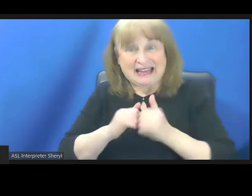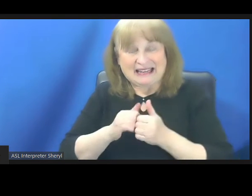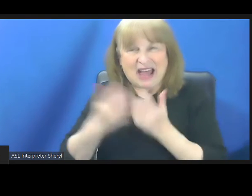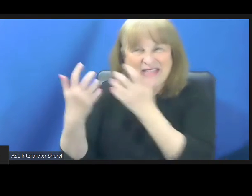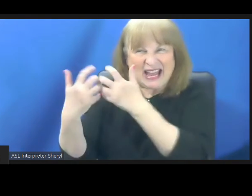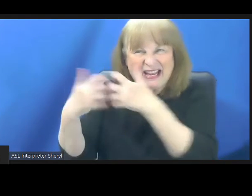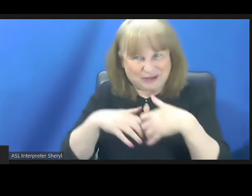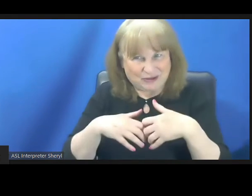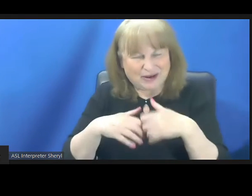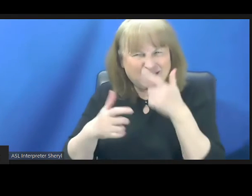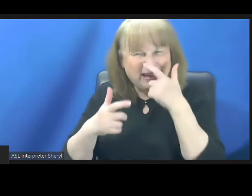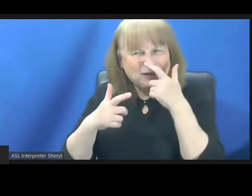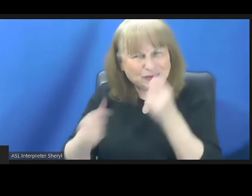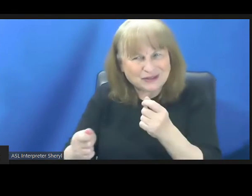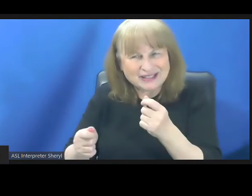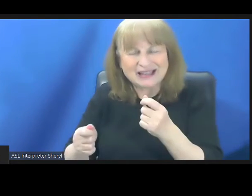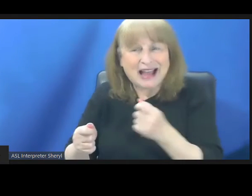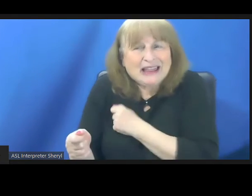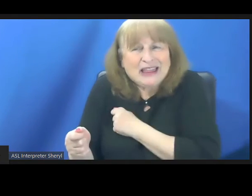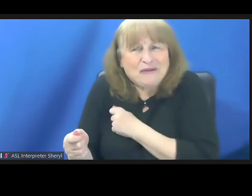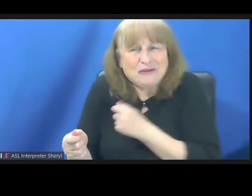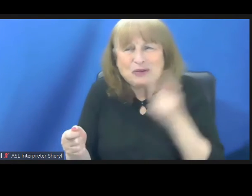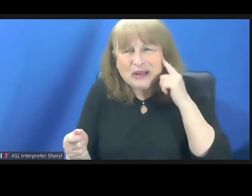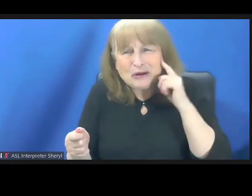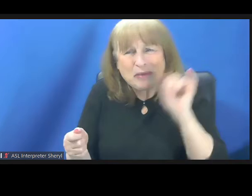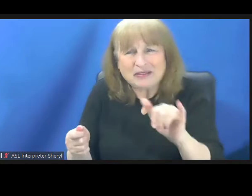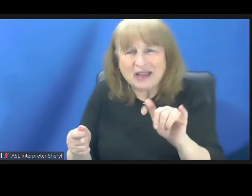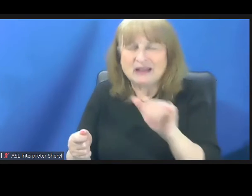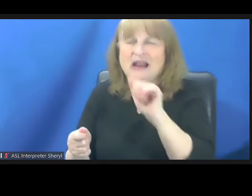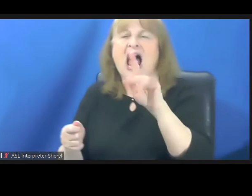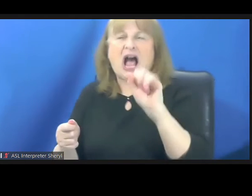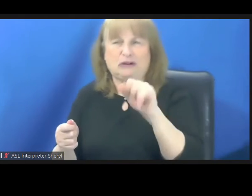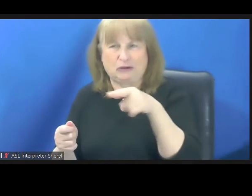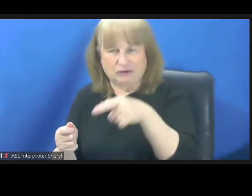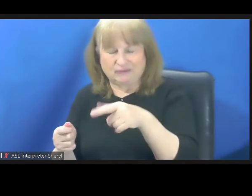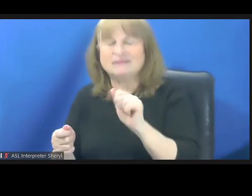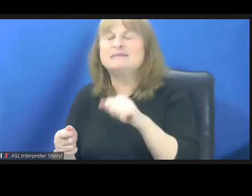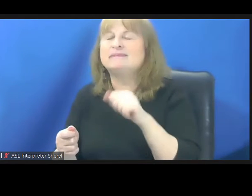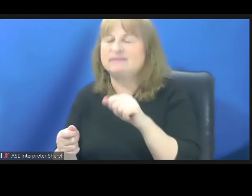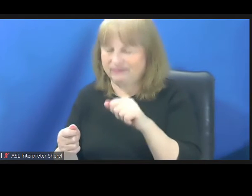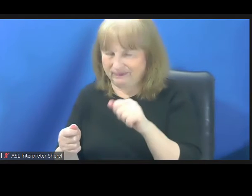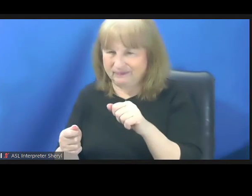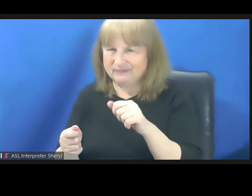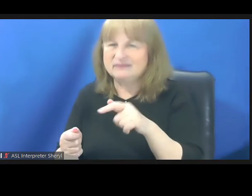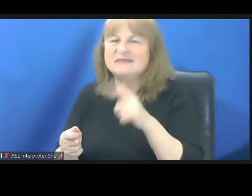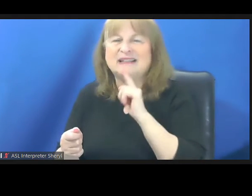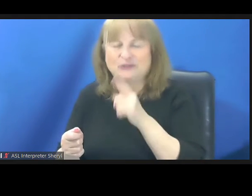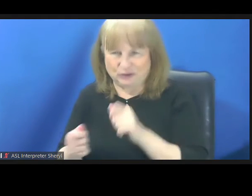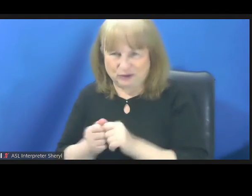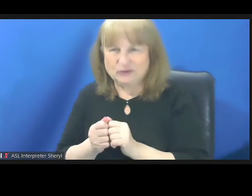integrated is very interesting. So I'd love to hear about that. Yeah, well, that was that's true.